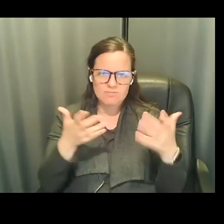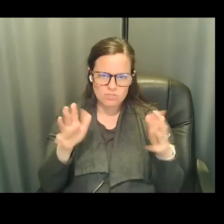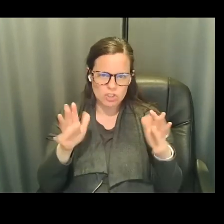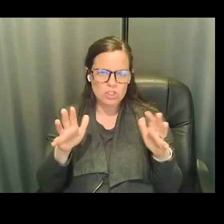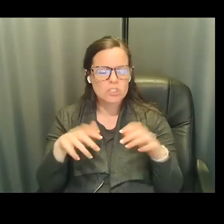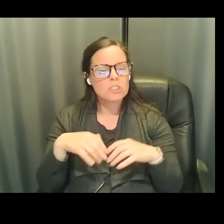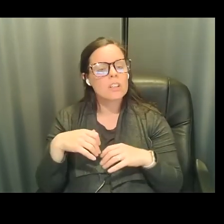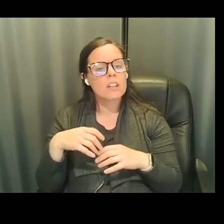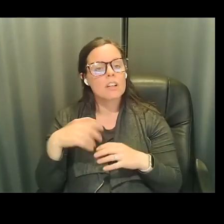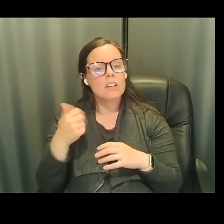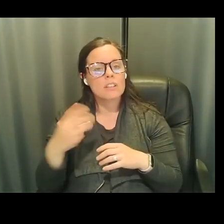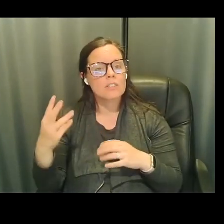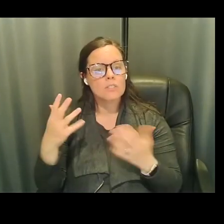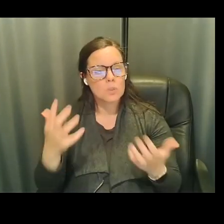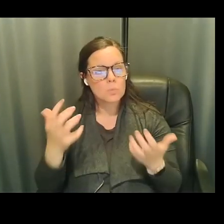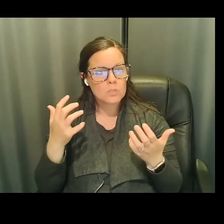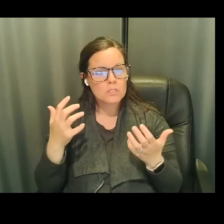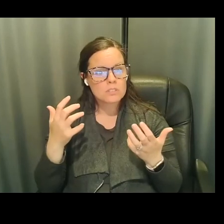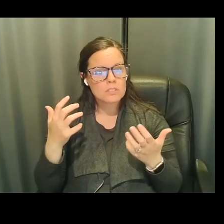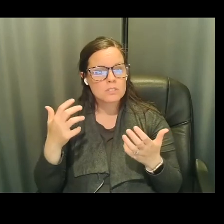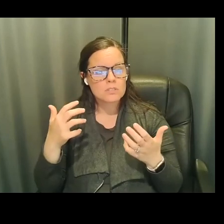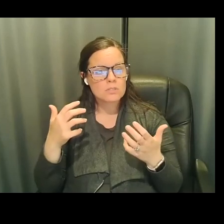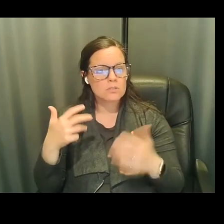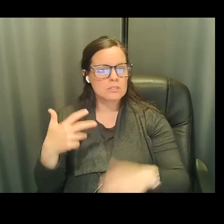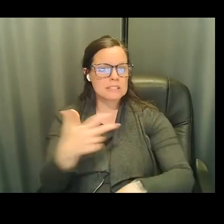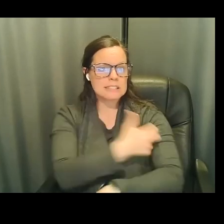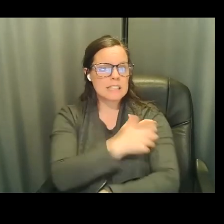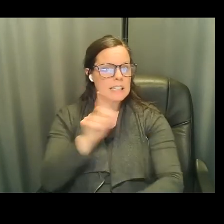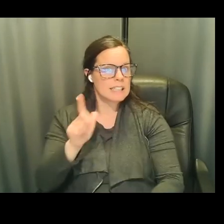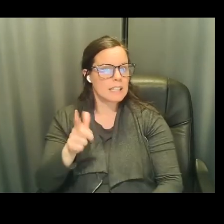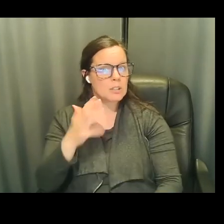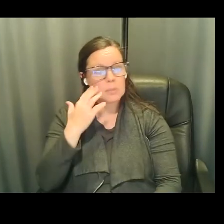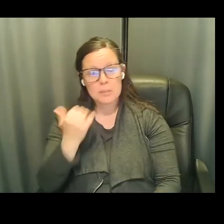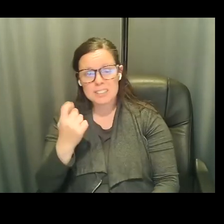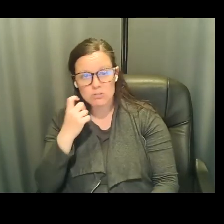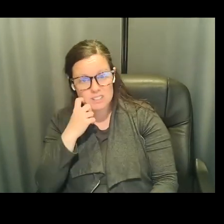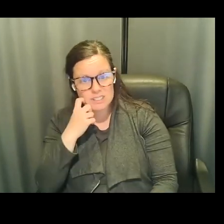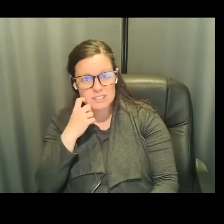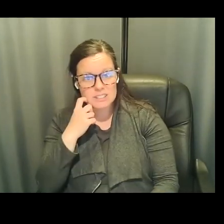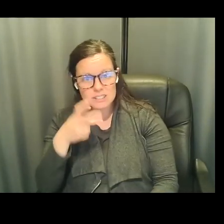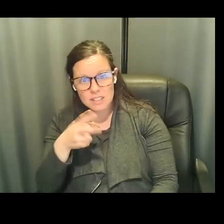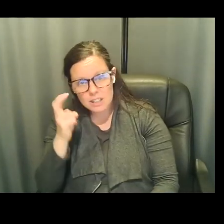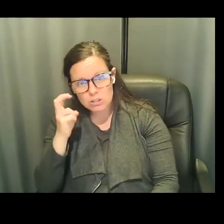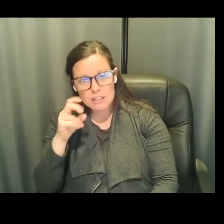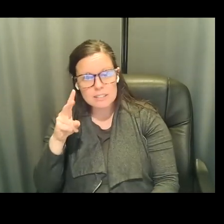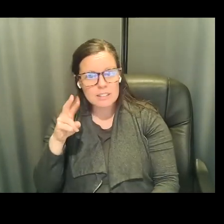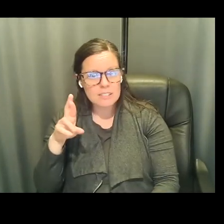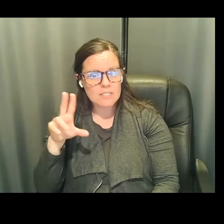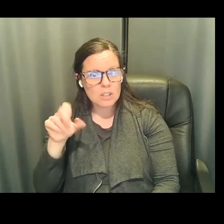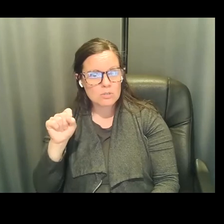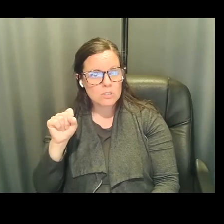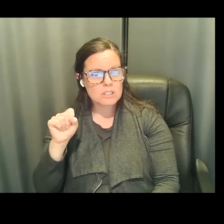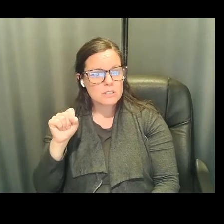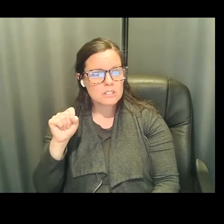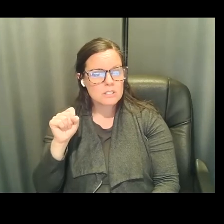wanted to take it later because either because they had recently contracted the virus, um, and they wanted